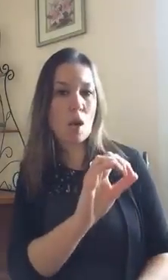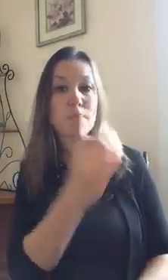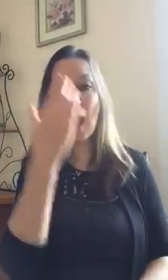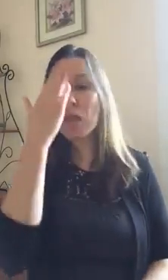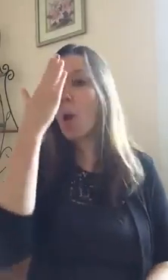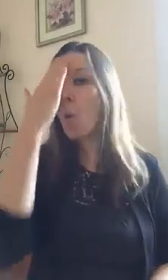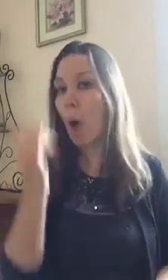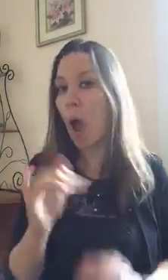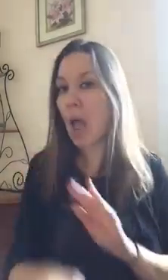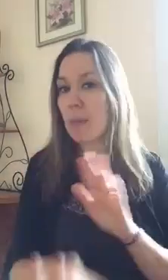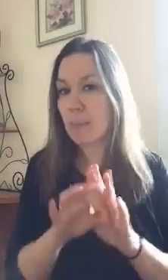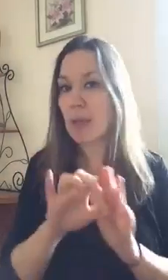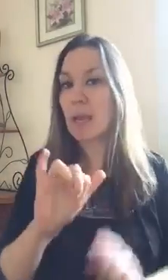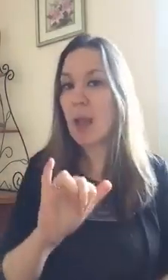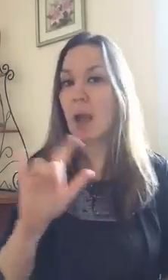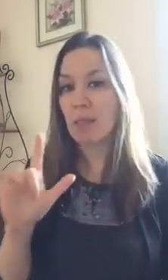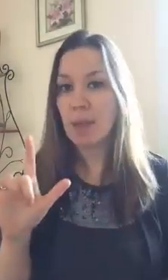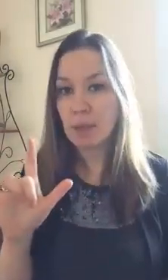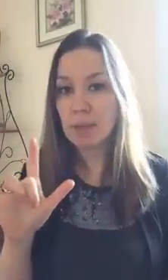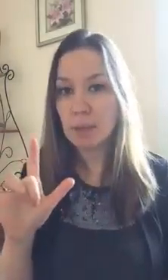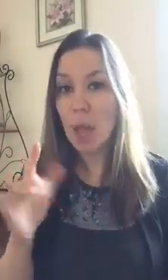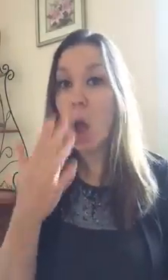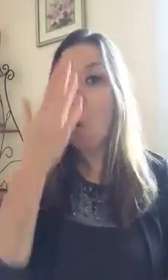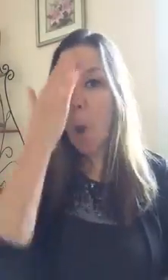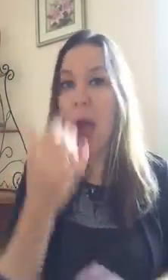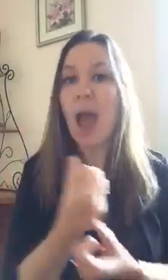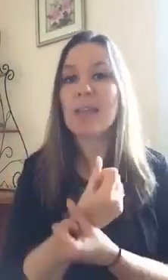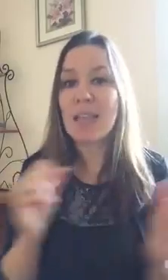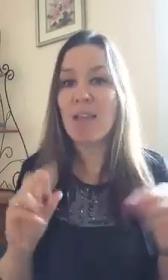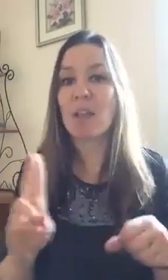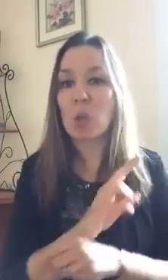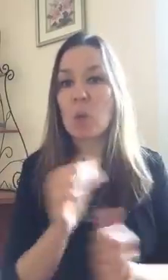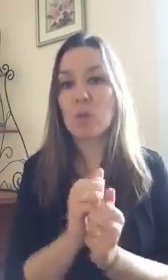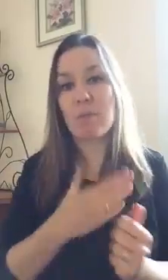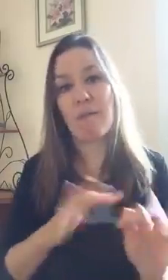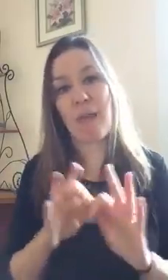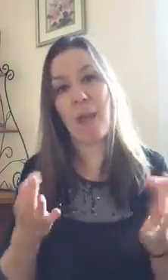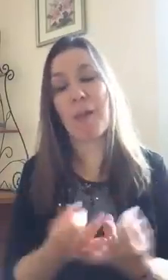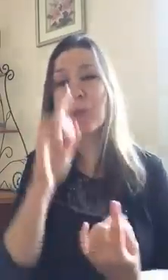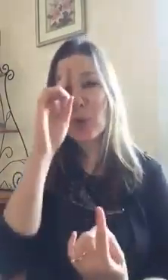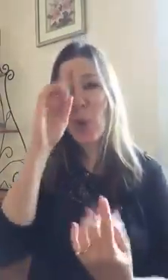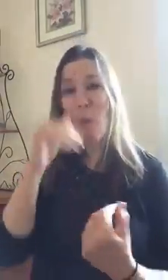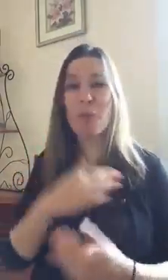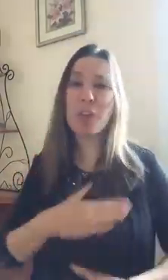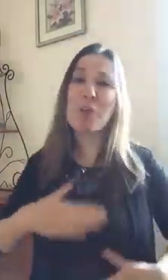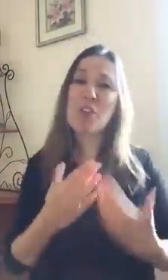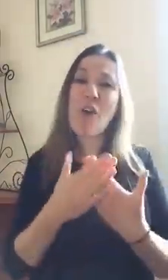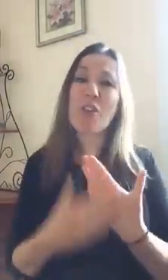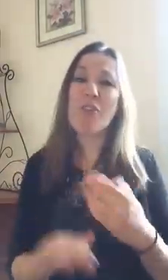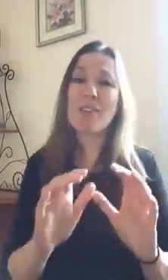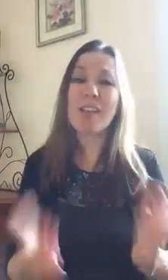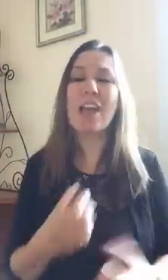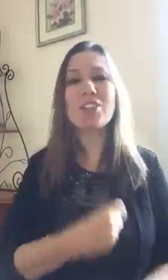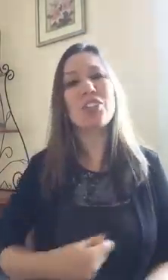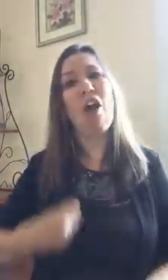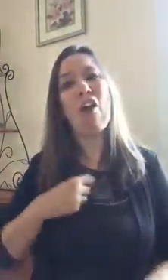Living and why I safely use them with my family. So hopefully you enjoy the rest of the class. Sorry this went on really long,